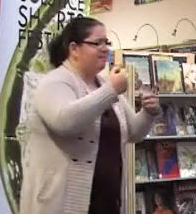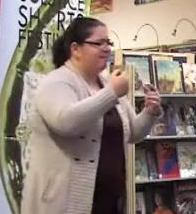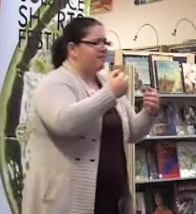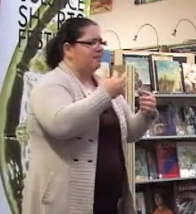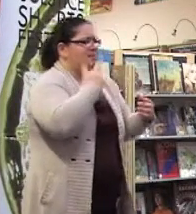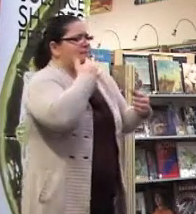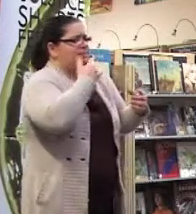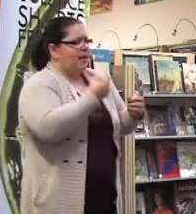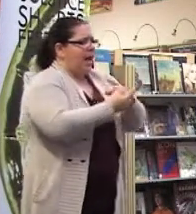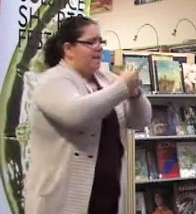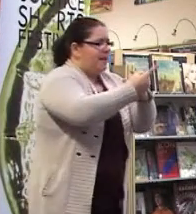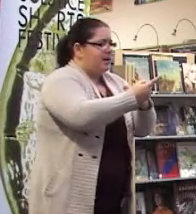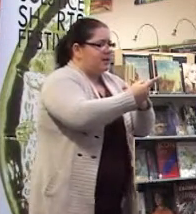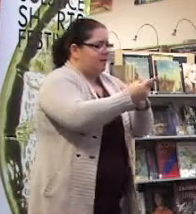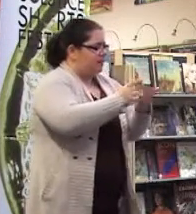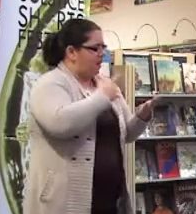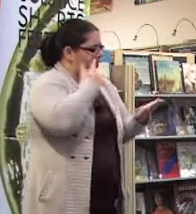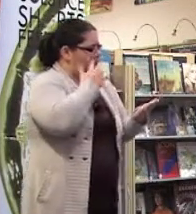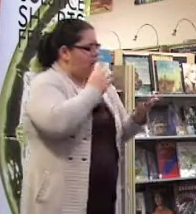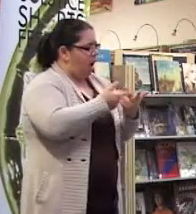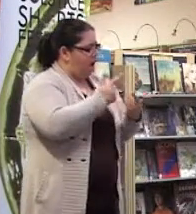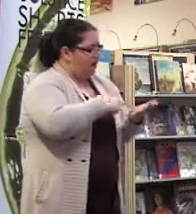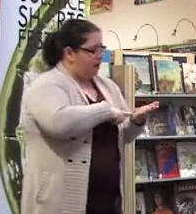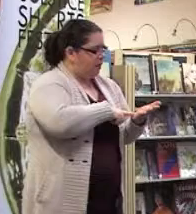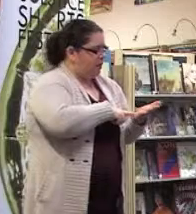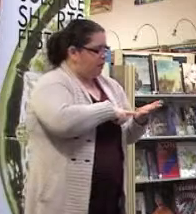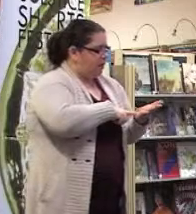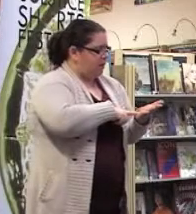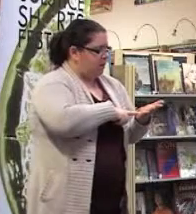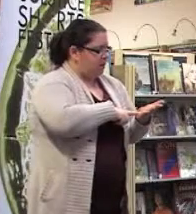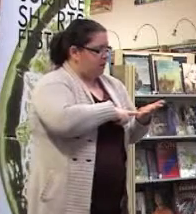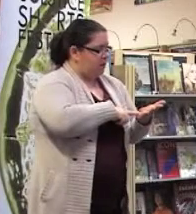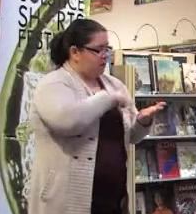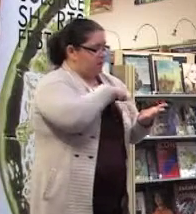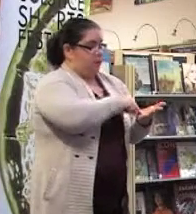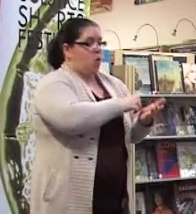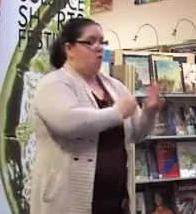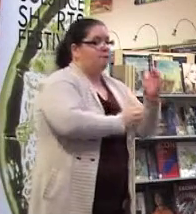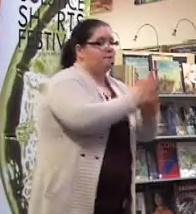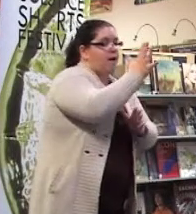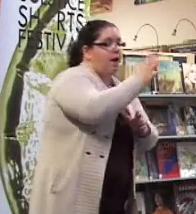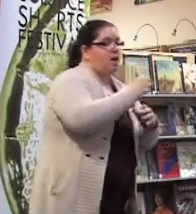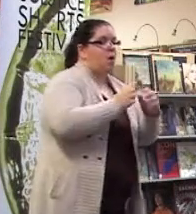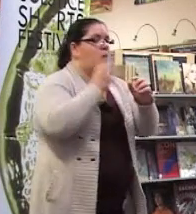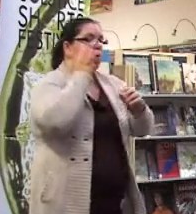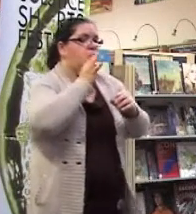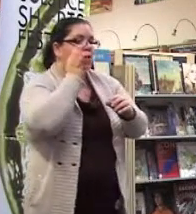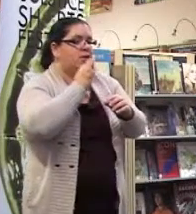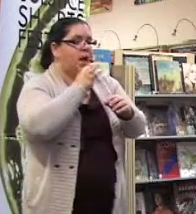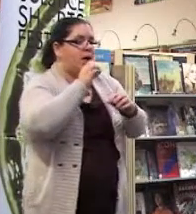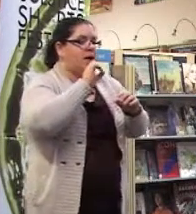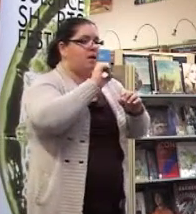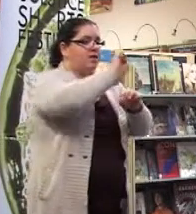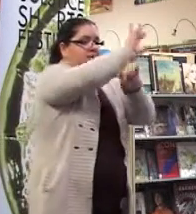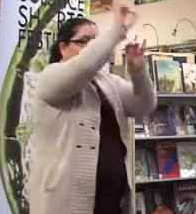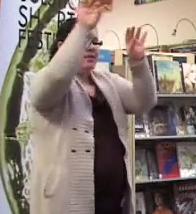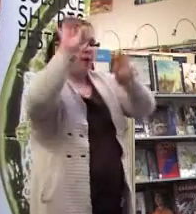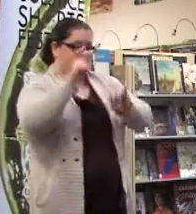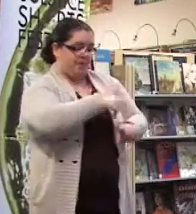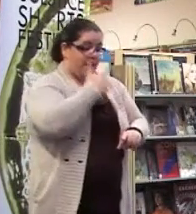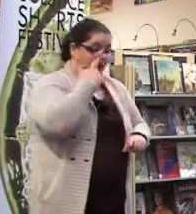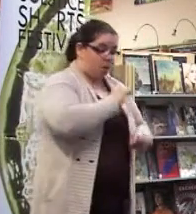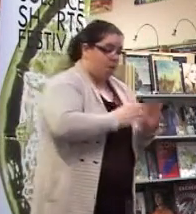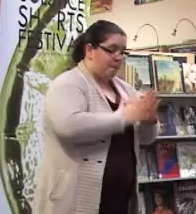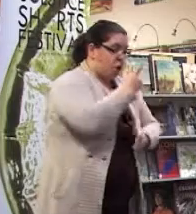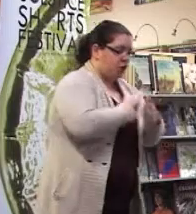misfortune. Well, let's see, what else? You know you're on the cusp of birth signs, fire and water. Whatever you do, just be careful not to burn